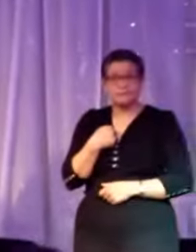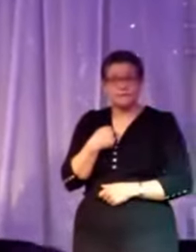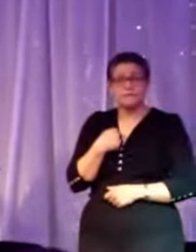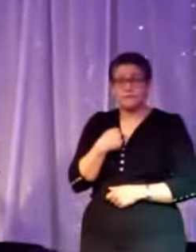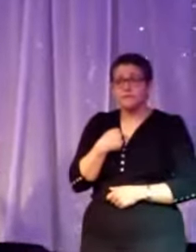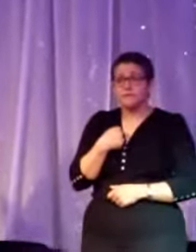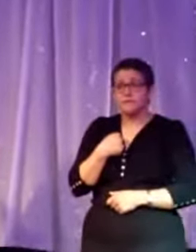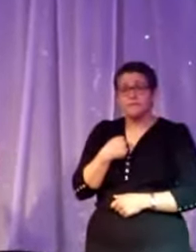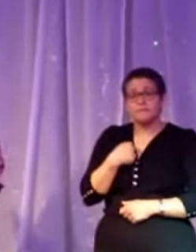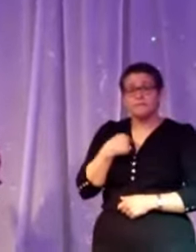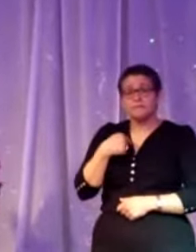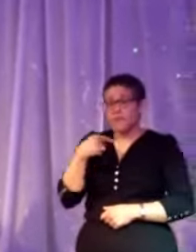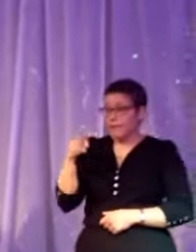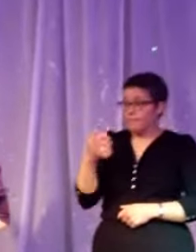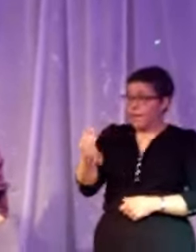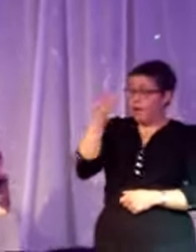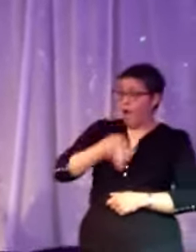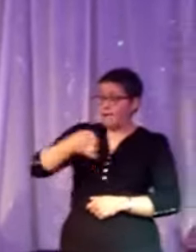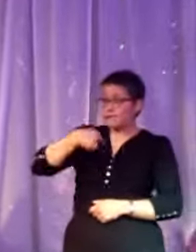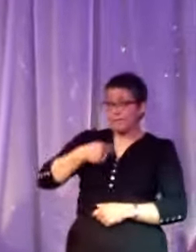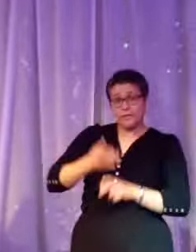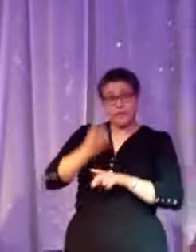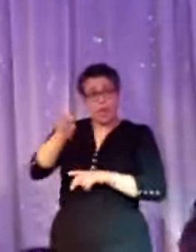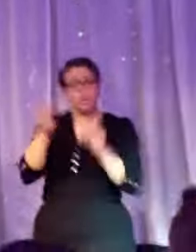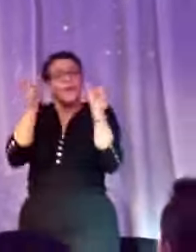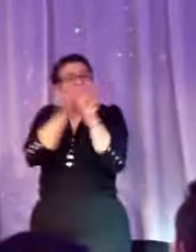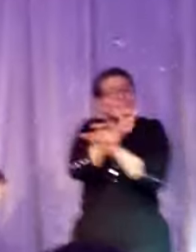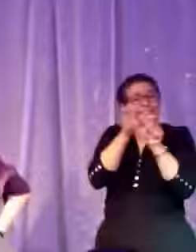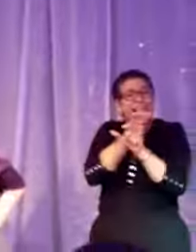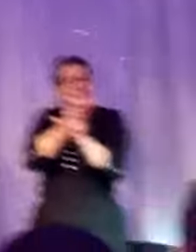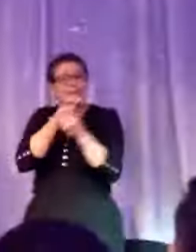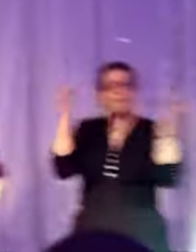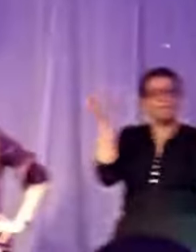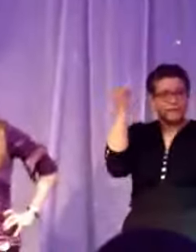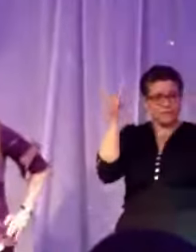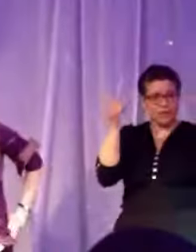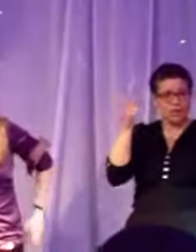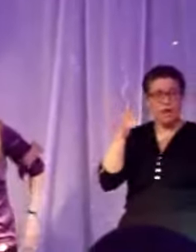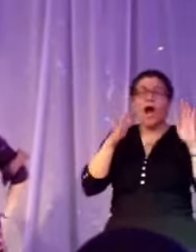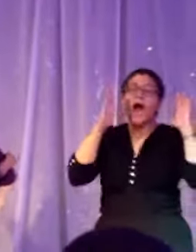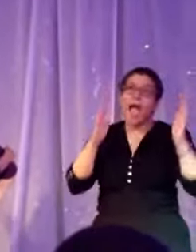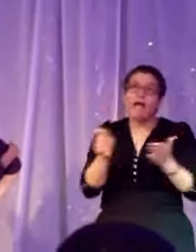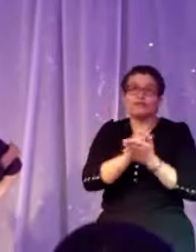do a dyslexic festival. So I thought, well, I'll have to write a dyslexia poem then, won't I?